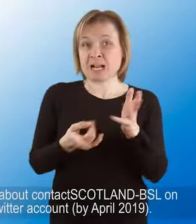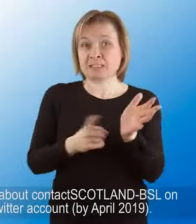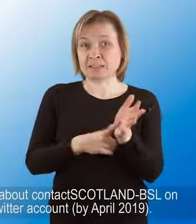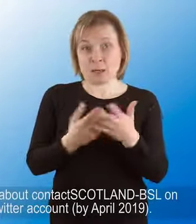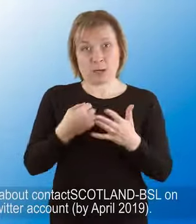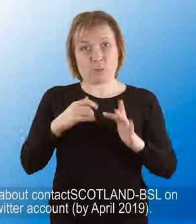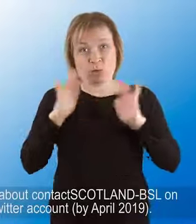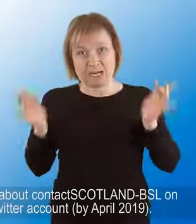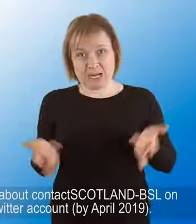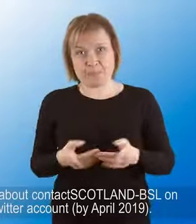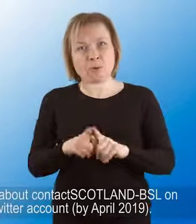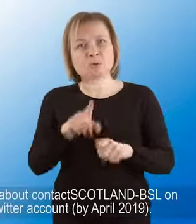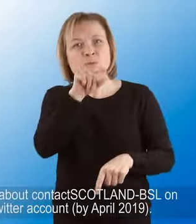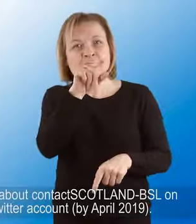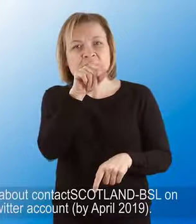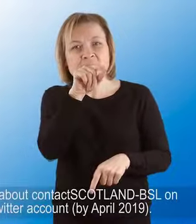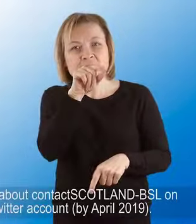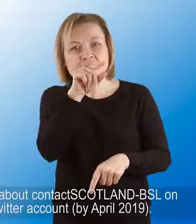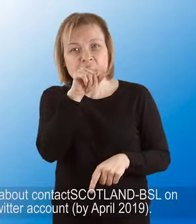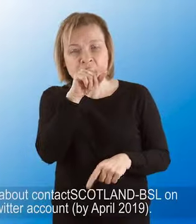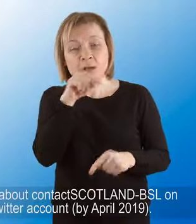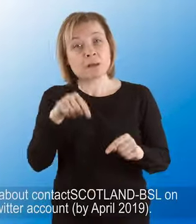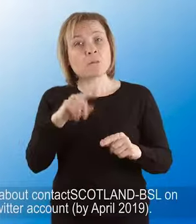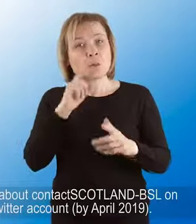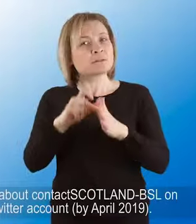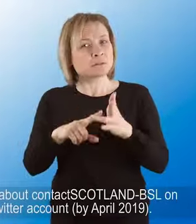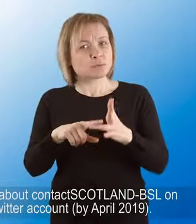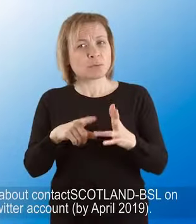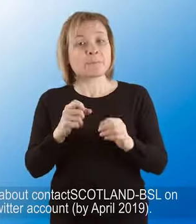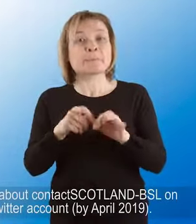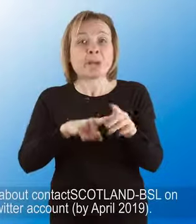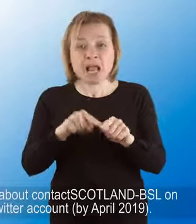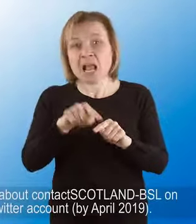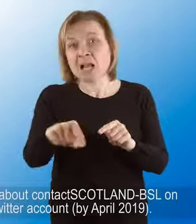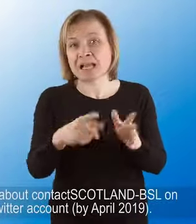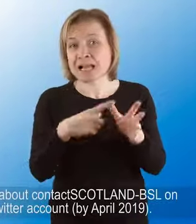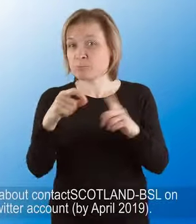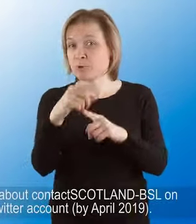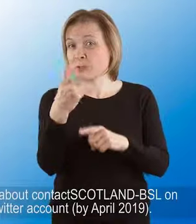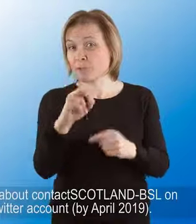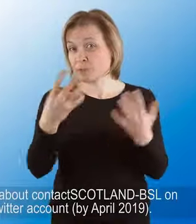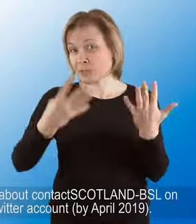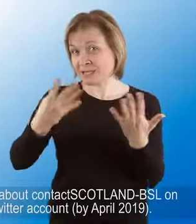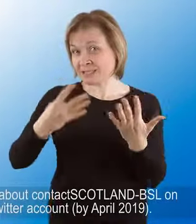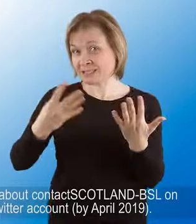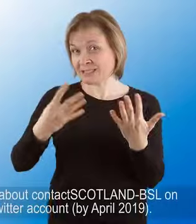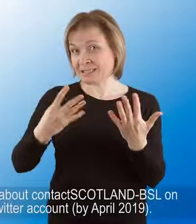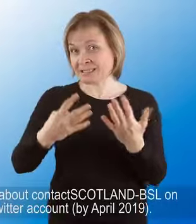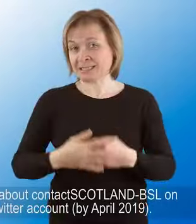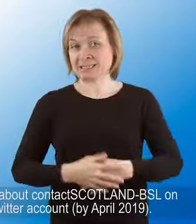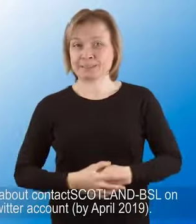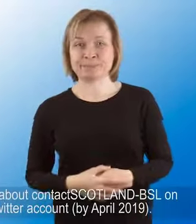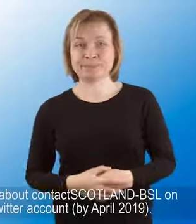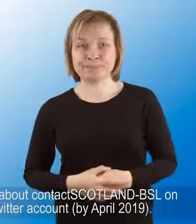about Contact Scotland BSL on our website and Twitter account by April 2019.